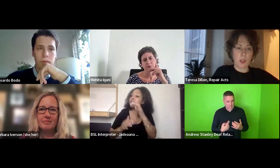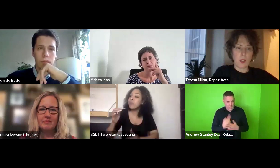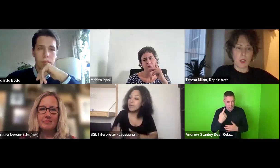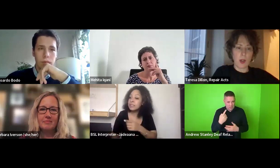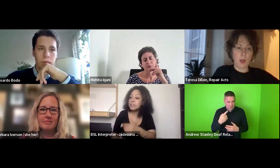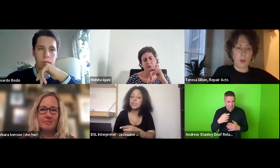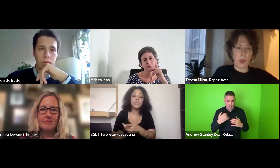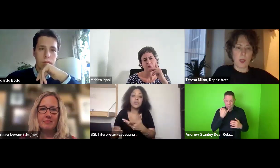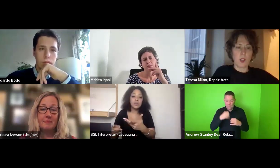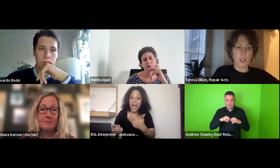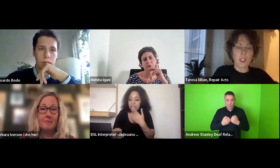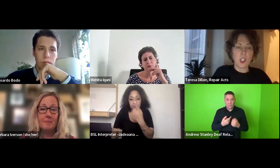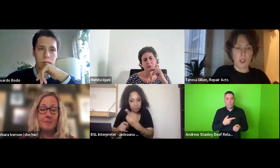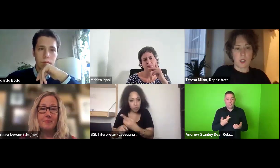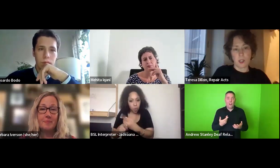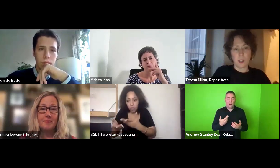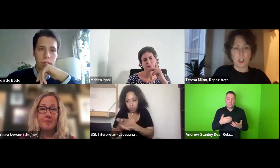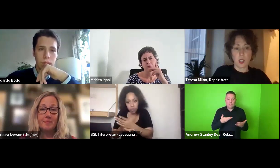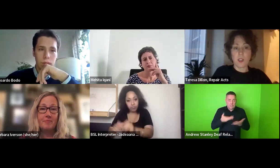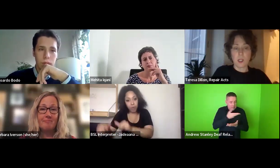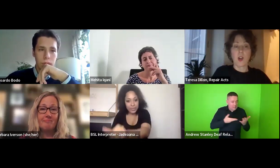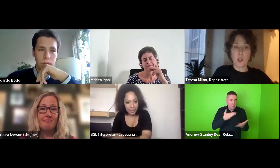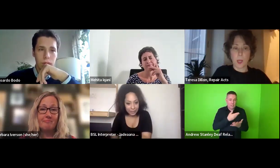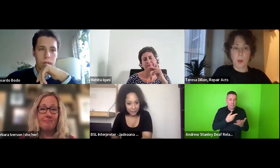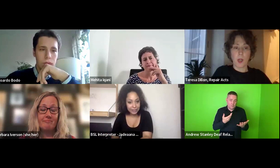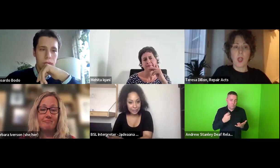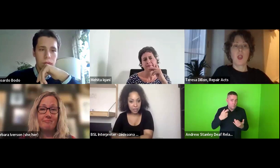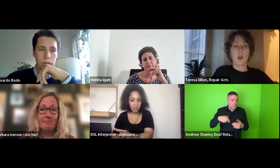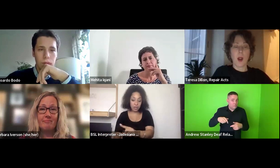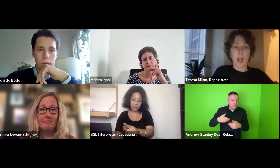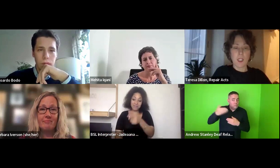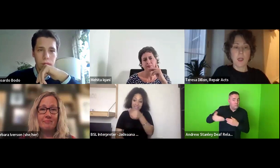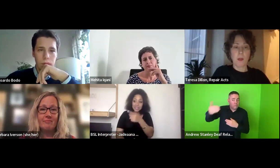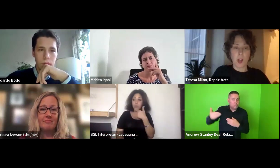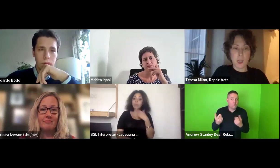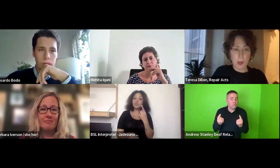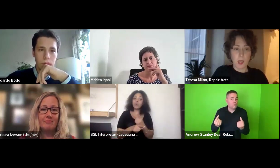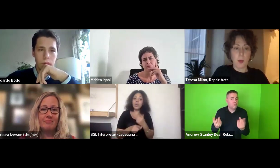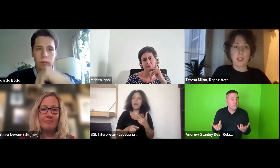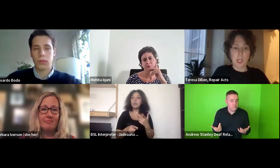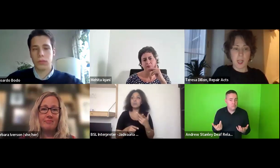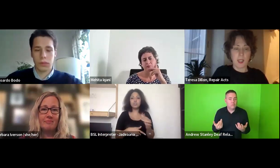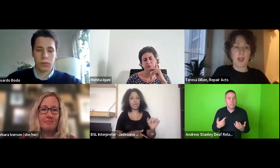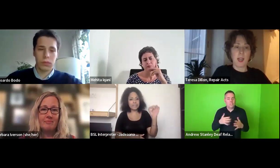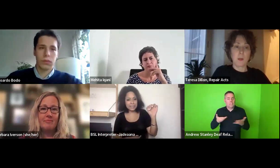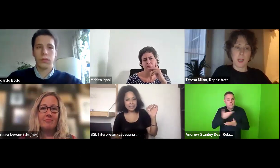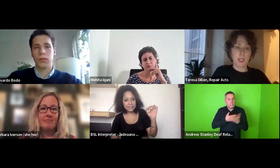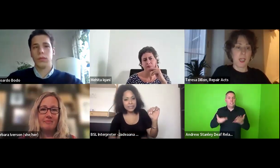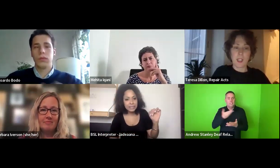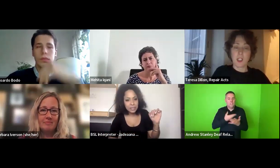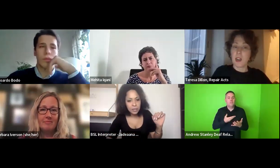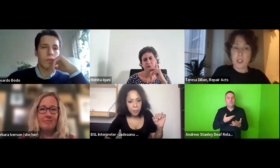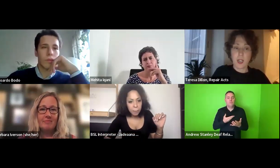of the ground as well? This is justice. This is justice for other people who are actually providing me with the tech that allows